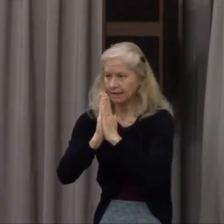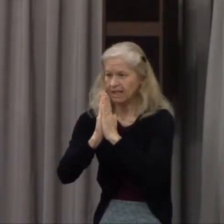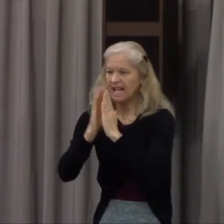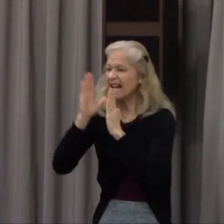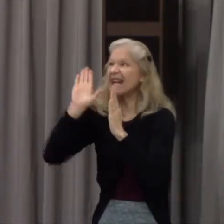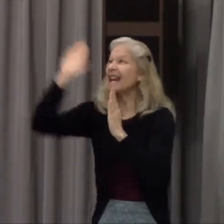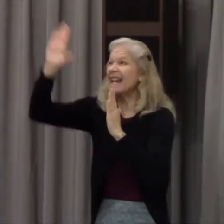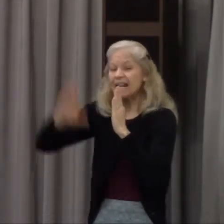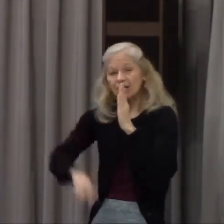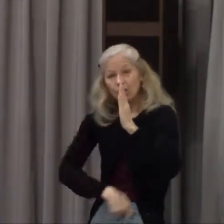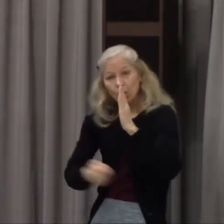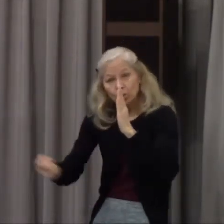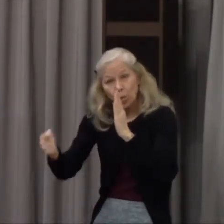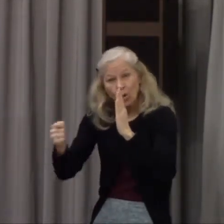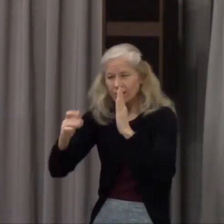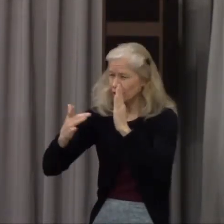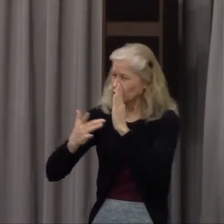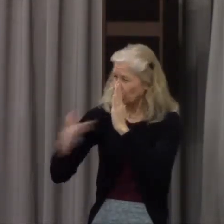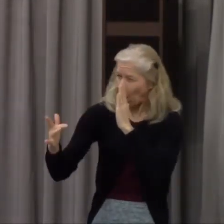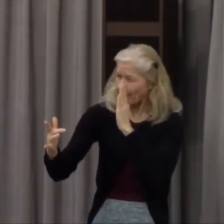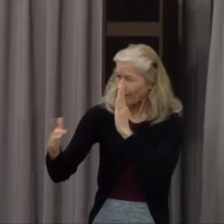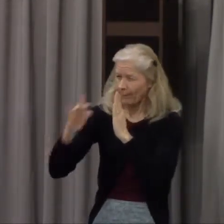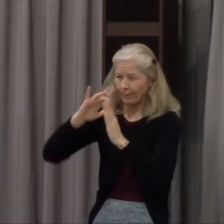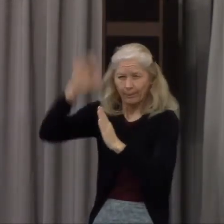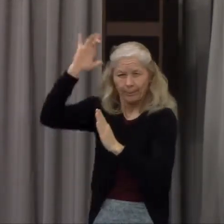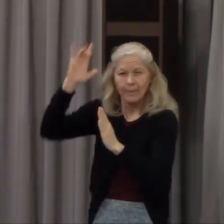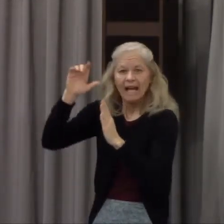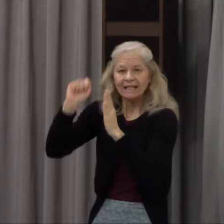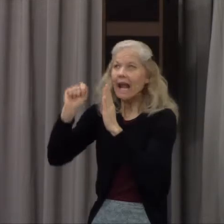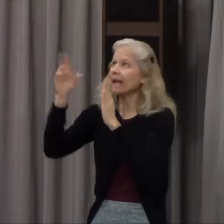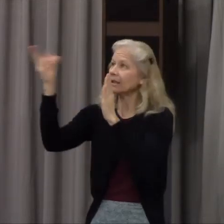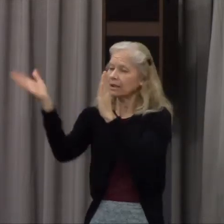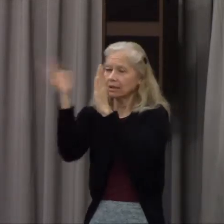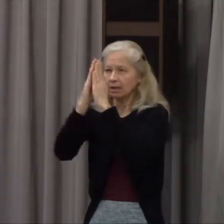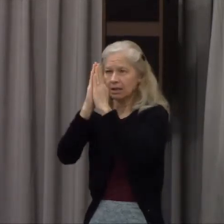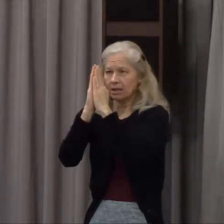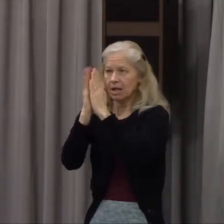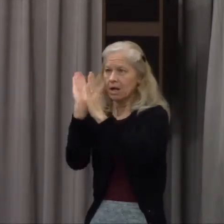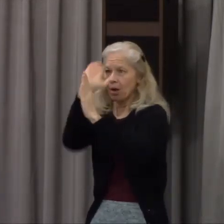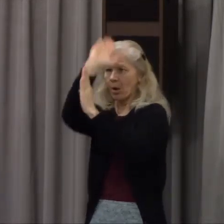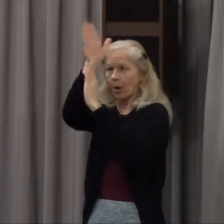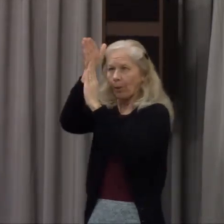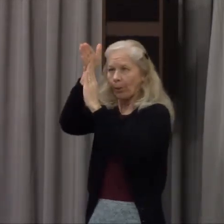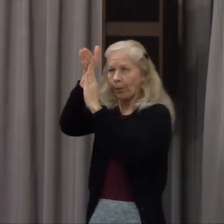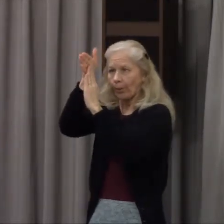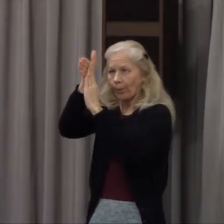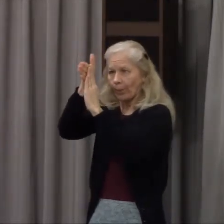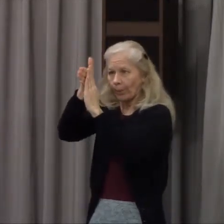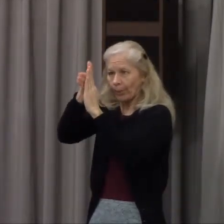And when you got a wicked heart, like we all have naturally, that's not always a comforting thing.